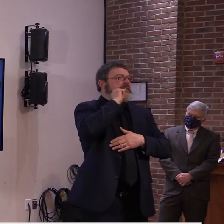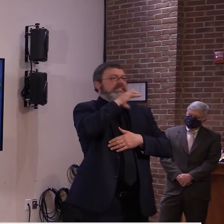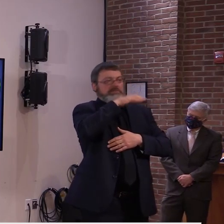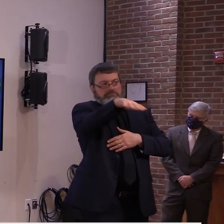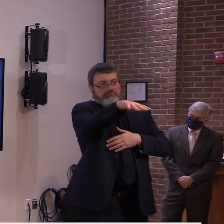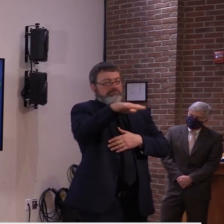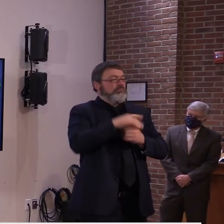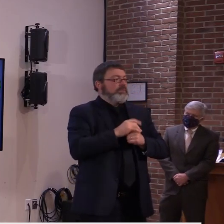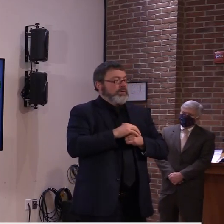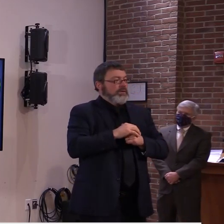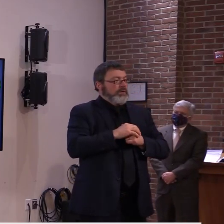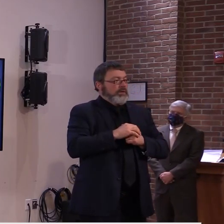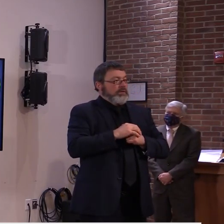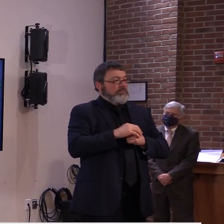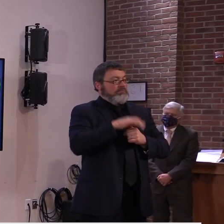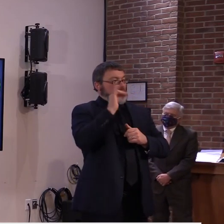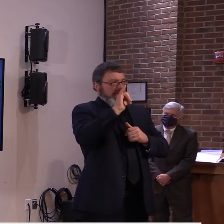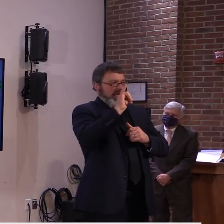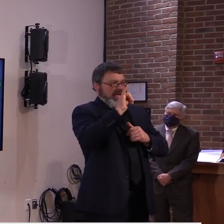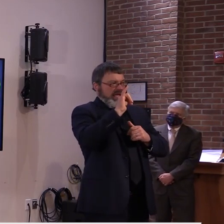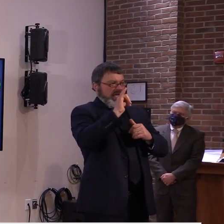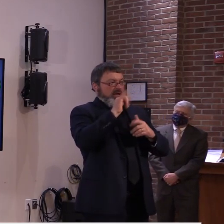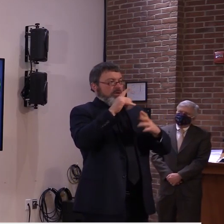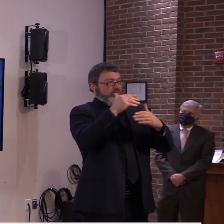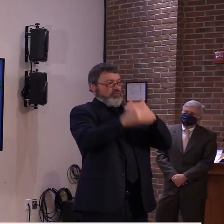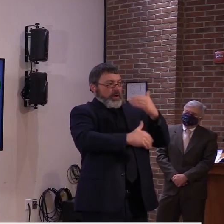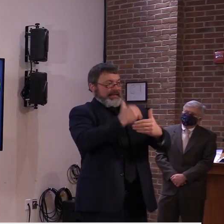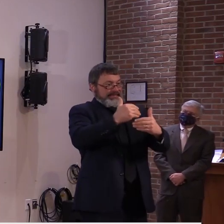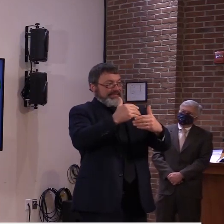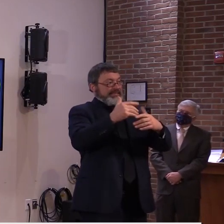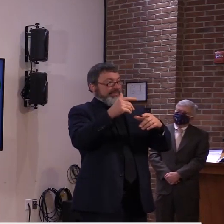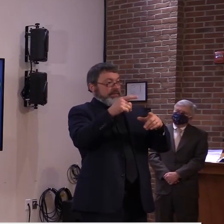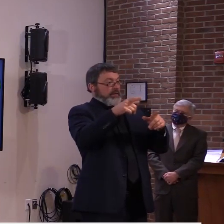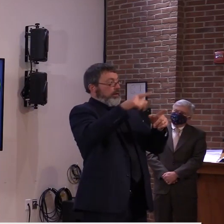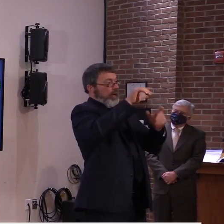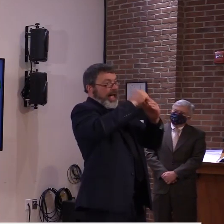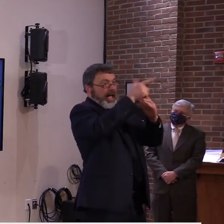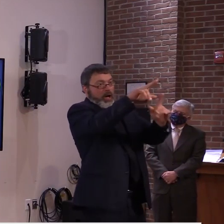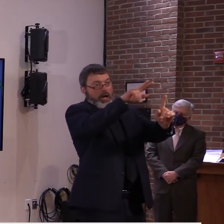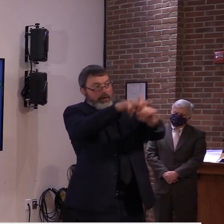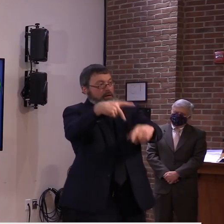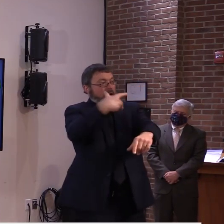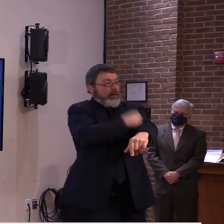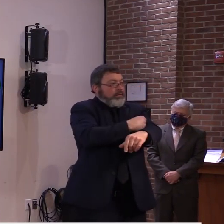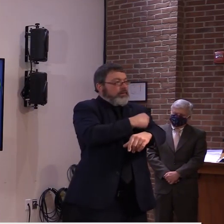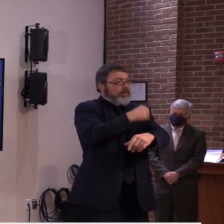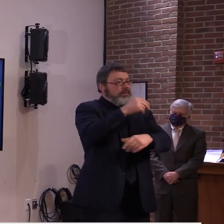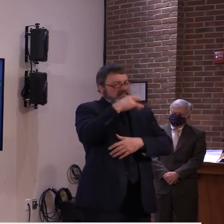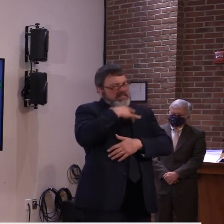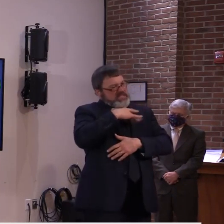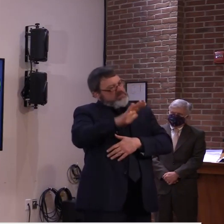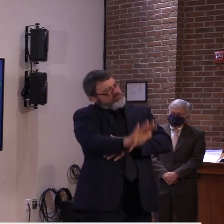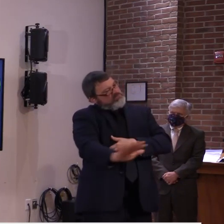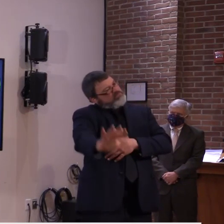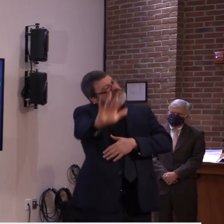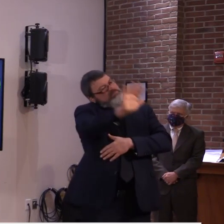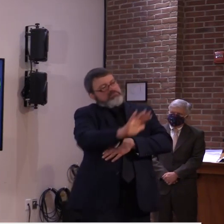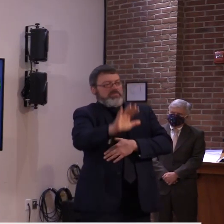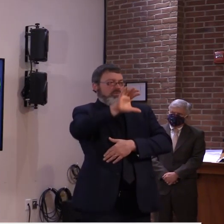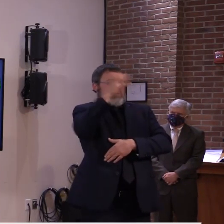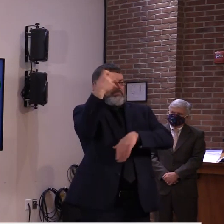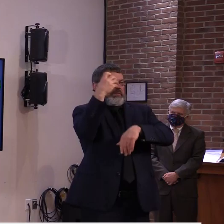the fact that they'll be getting the vaccine and be able to deploy it to the staff and residents fairly early on. I would say